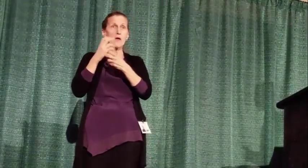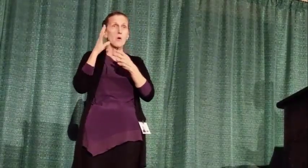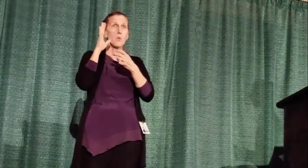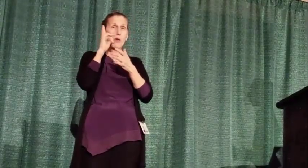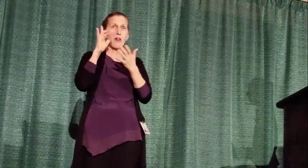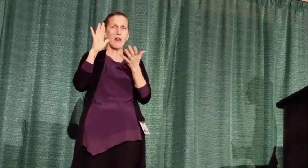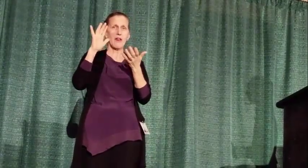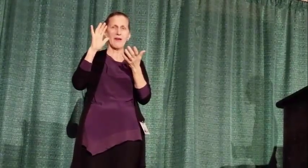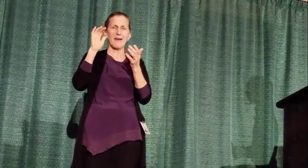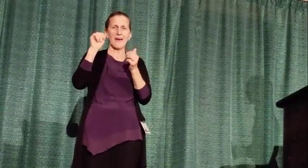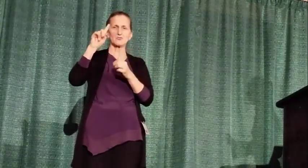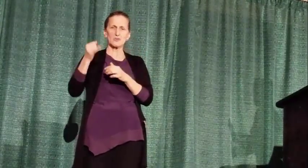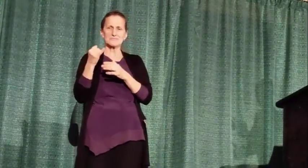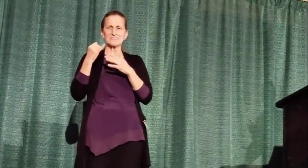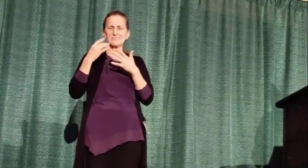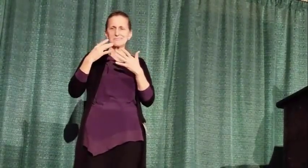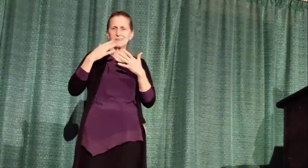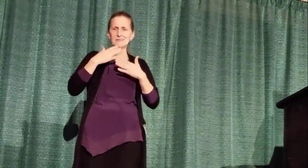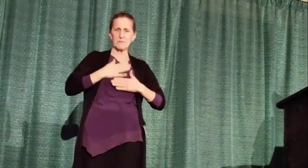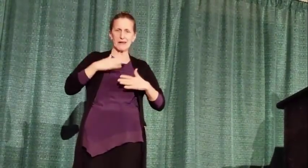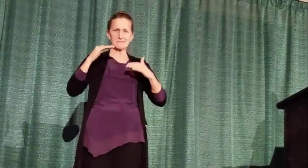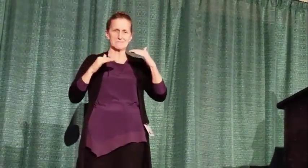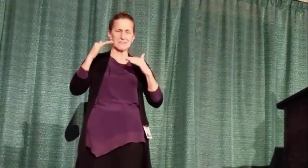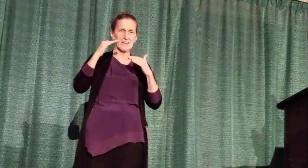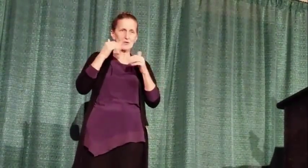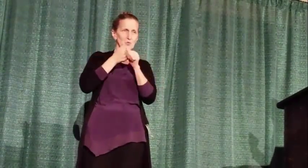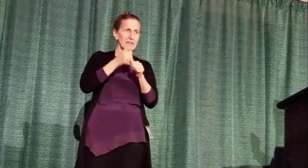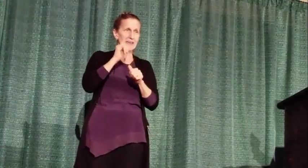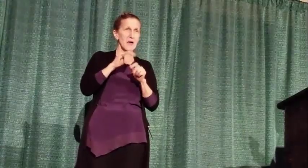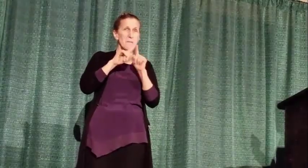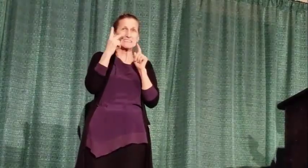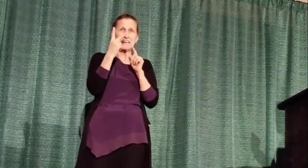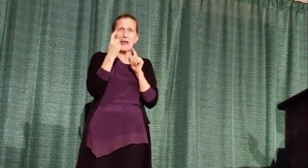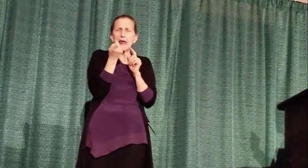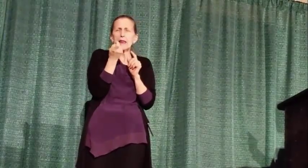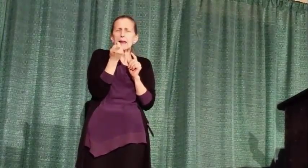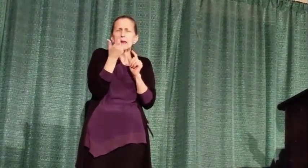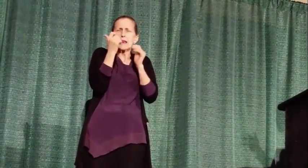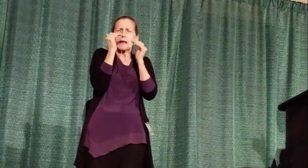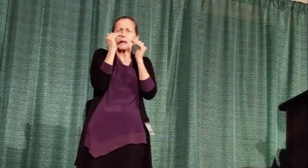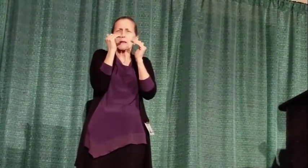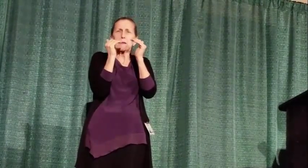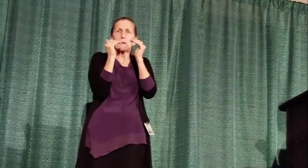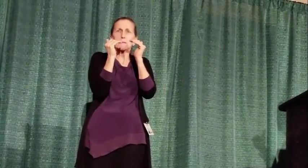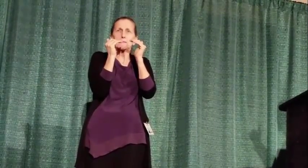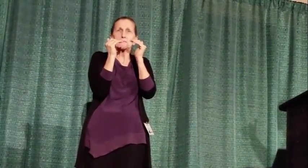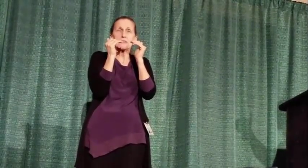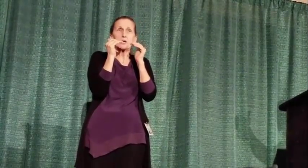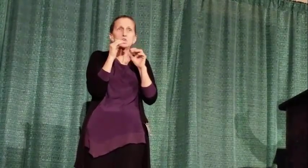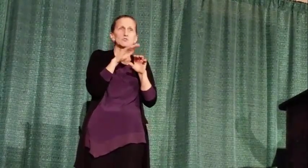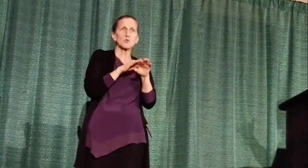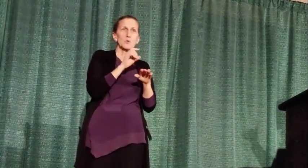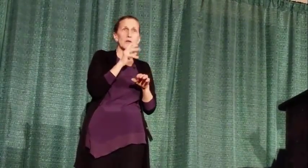so. But you see that it's moderately slowing down that metabolism is what slows the